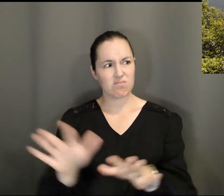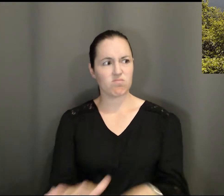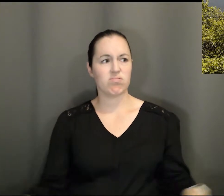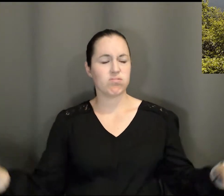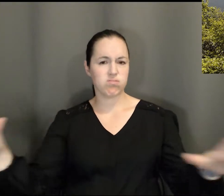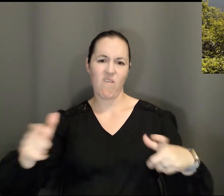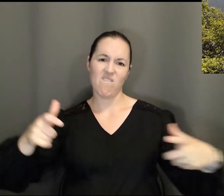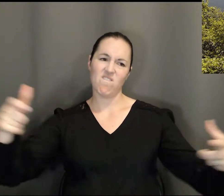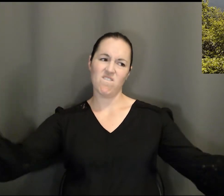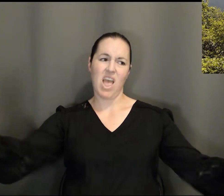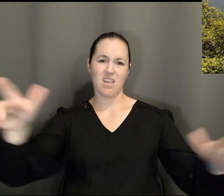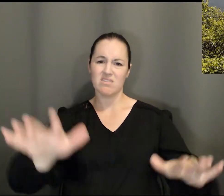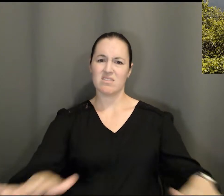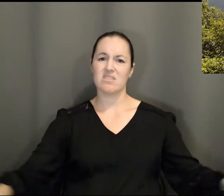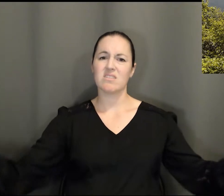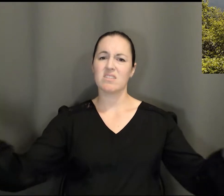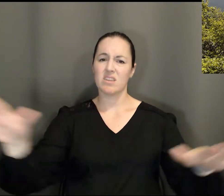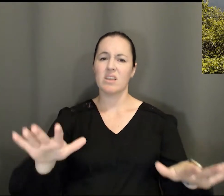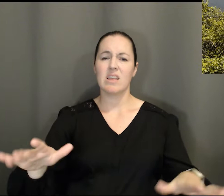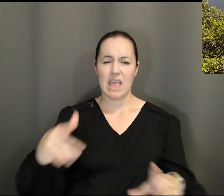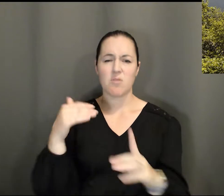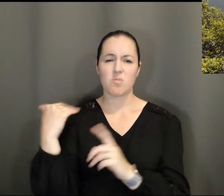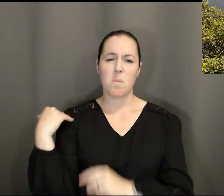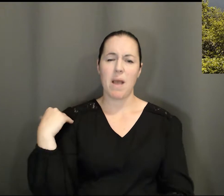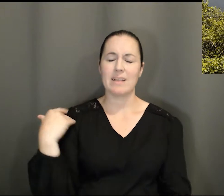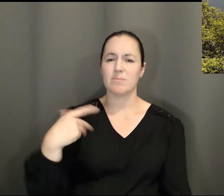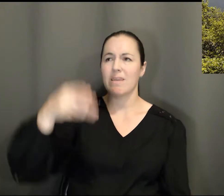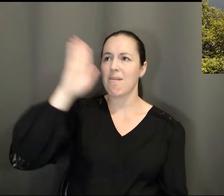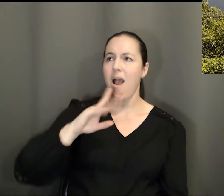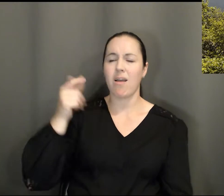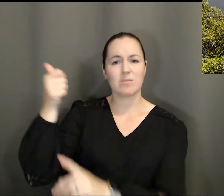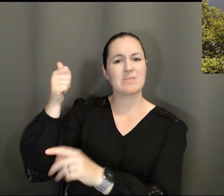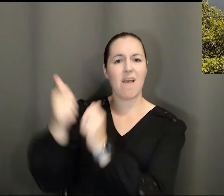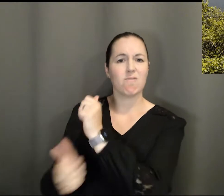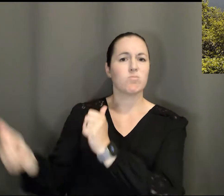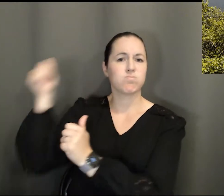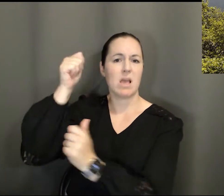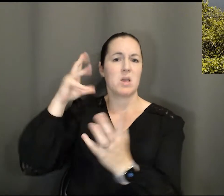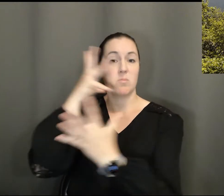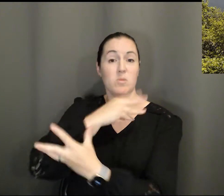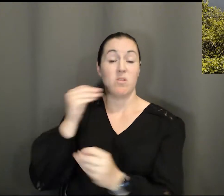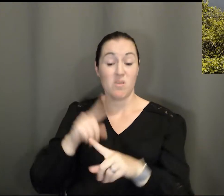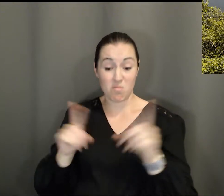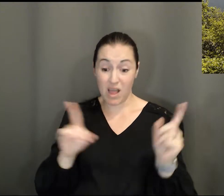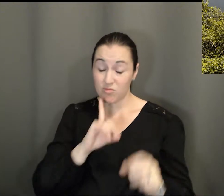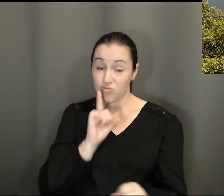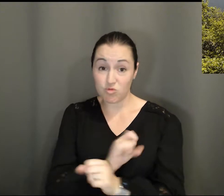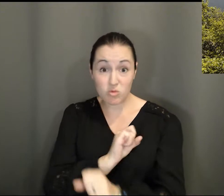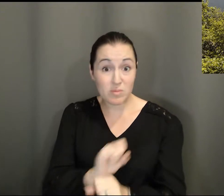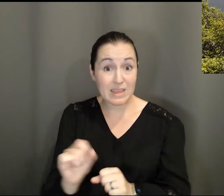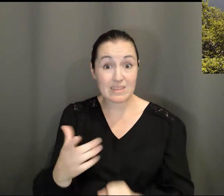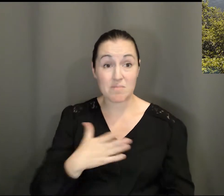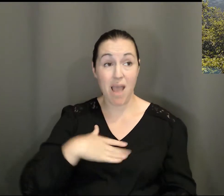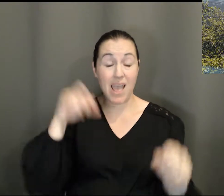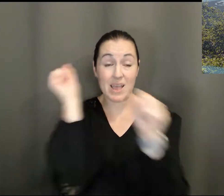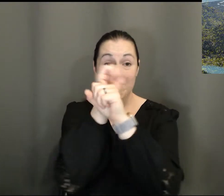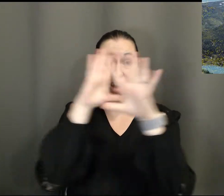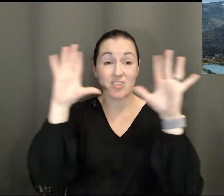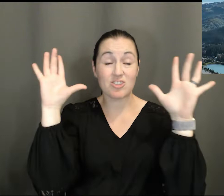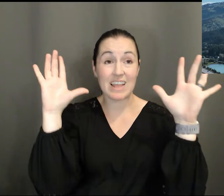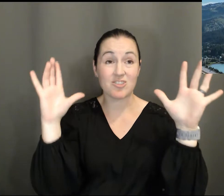is extraordinary to me, what really captures my imagination and actually captures my heart, is this reality. That God is